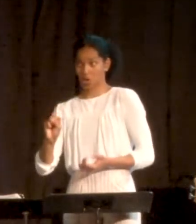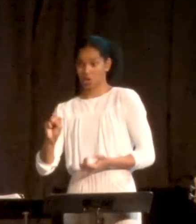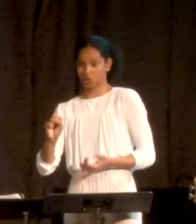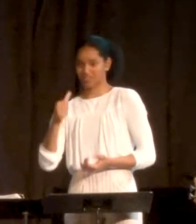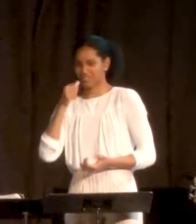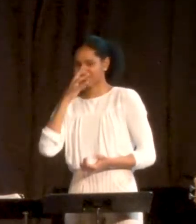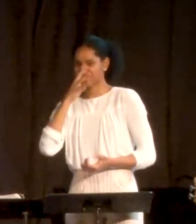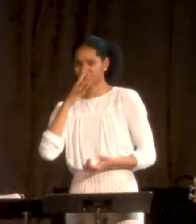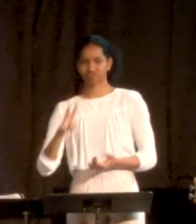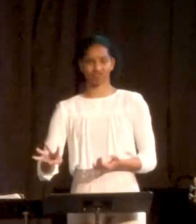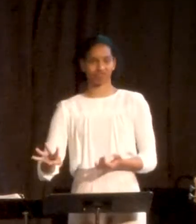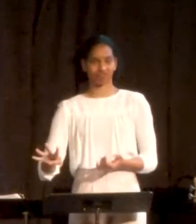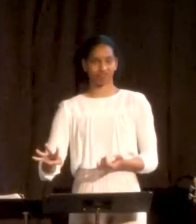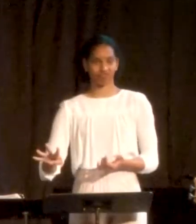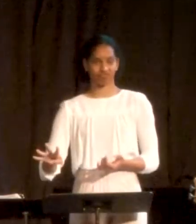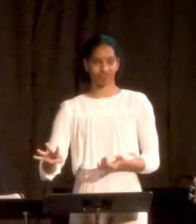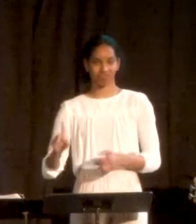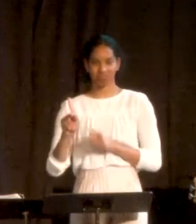being neglected.